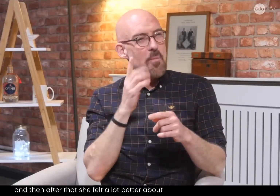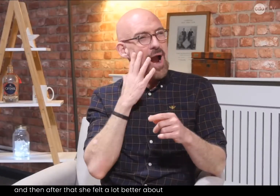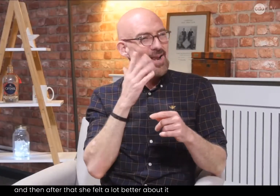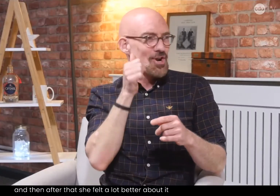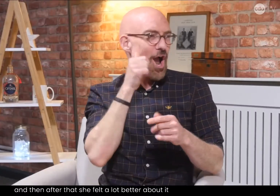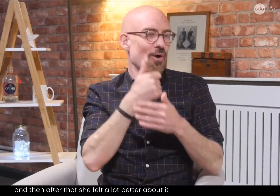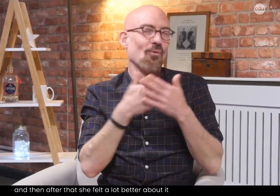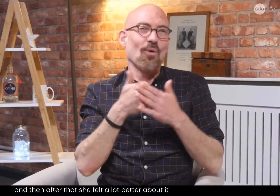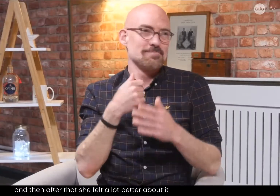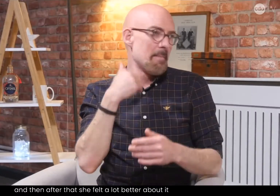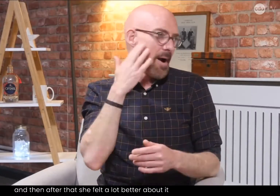nice way of looking at it.